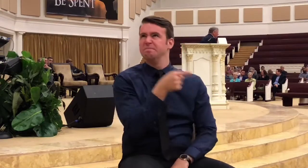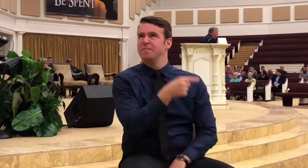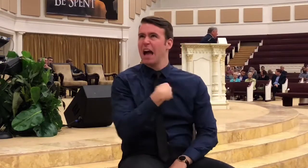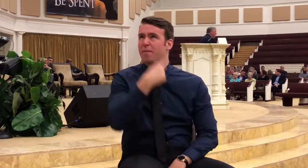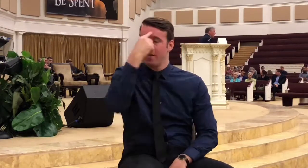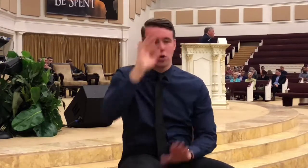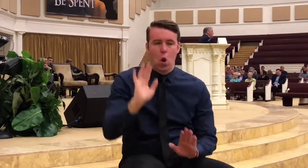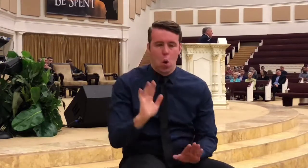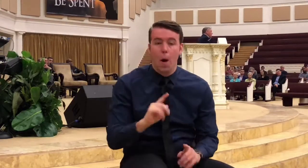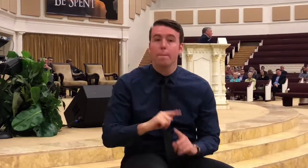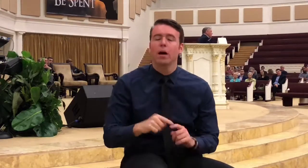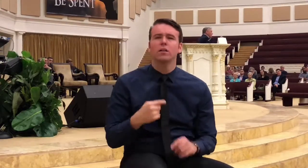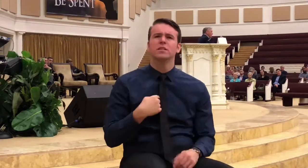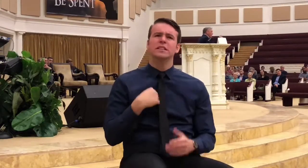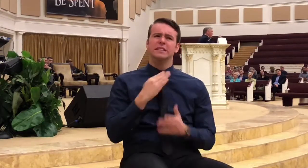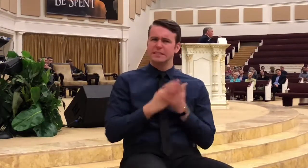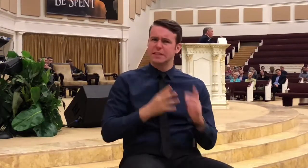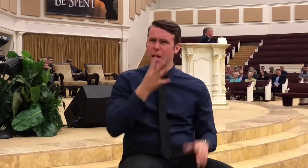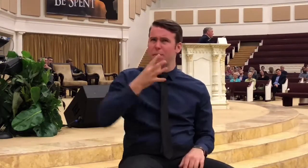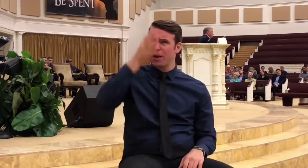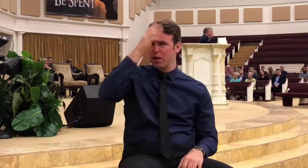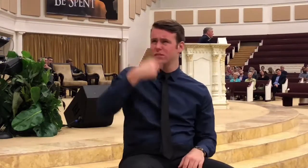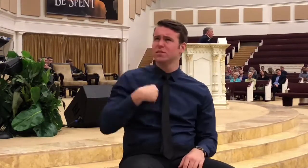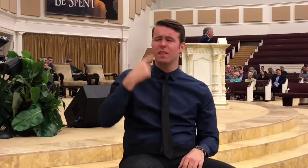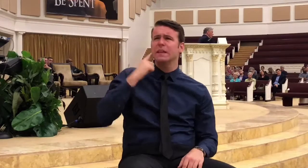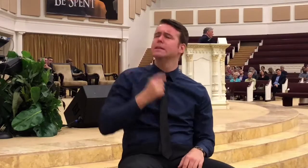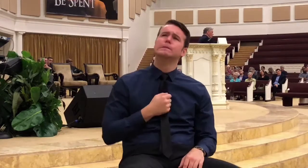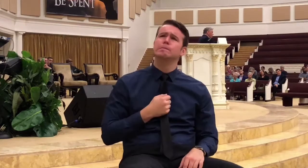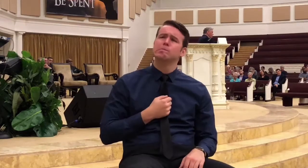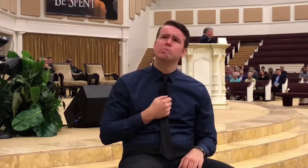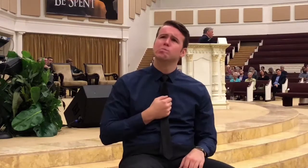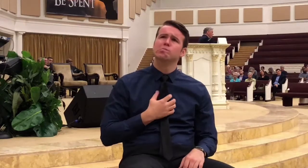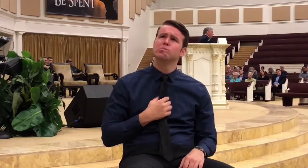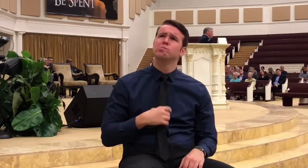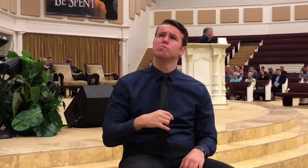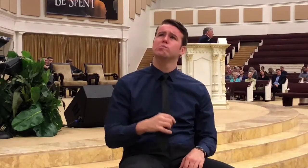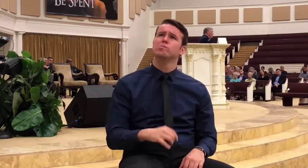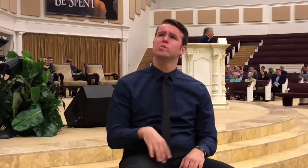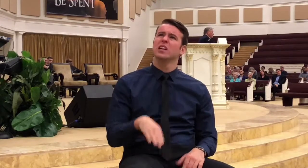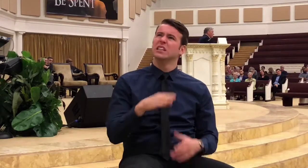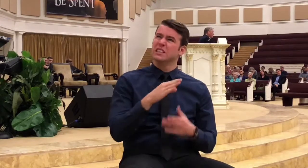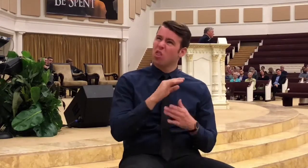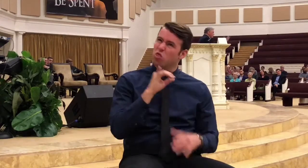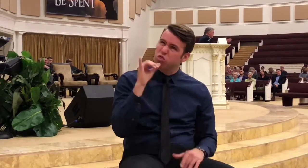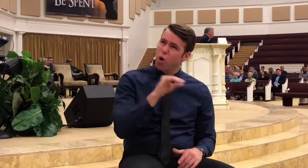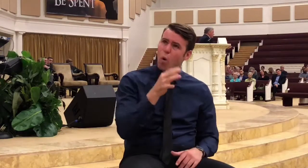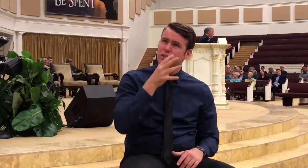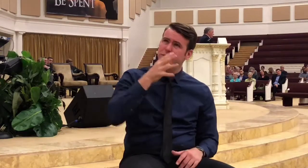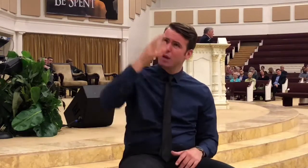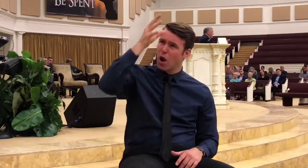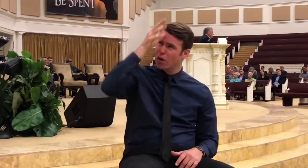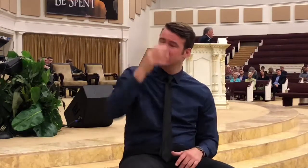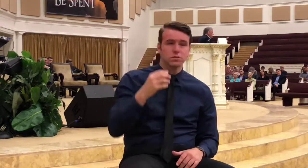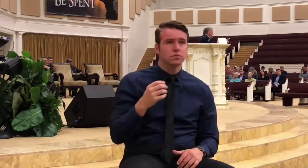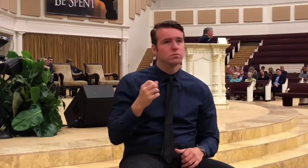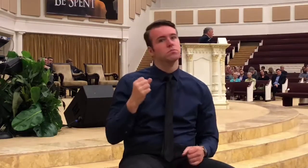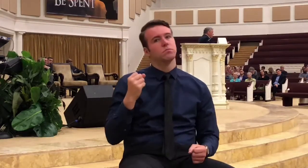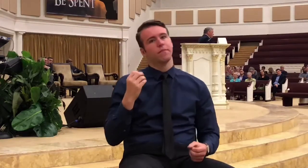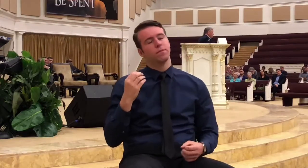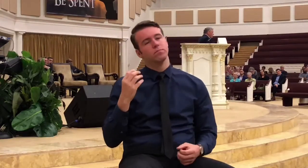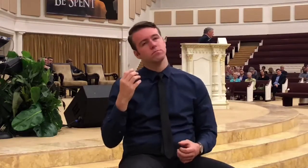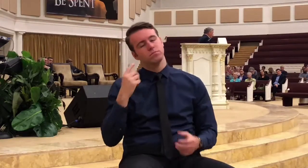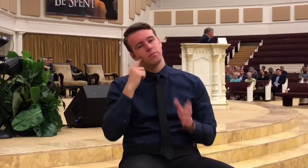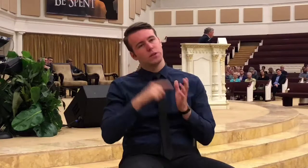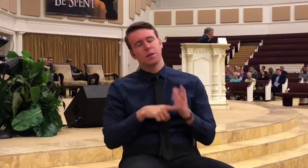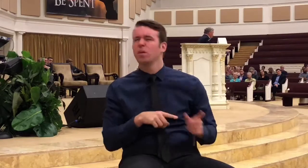thought of parents, and I thought, you know, that those parents would be better off if, this is in years gone by, if they brought